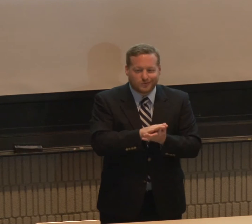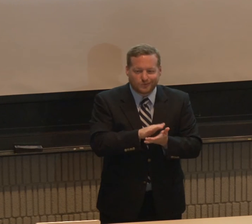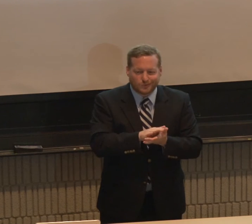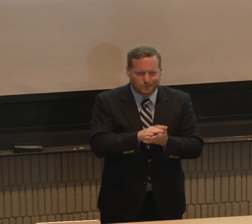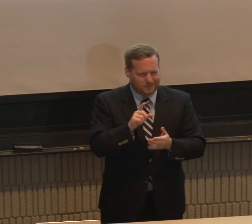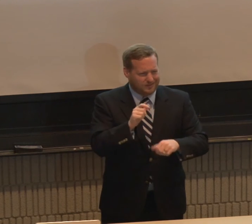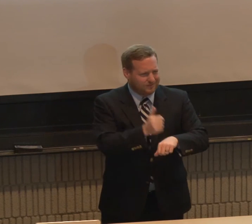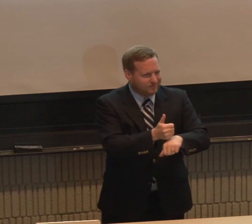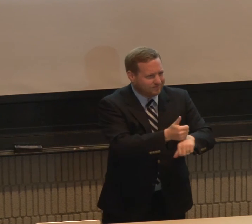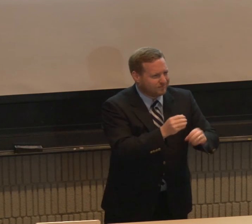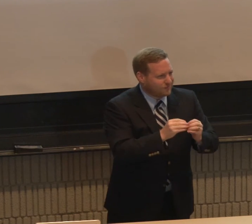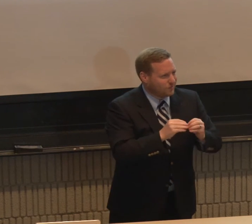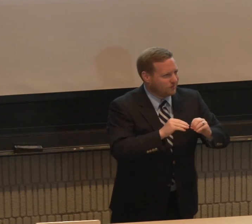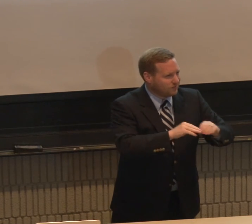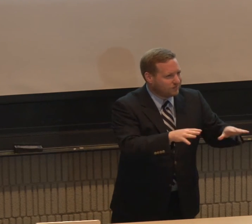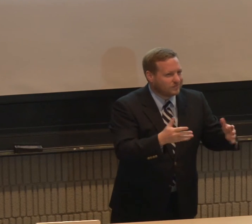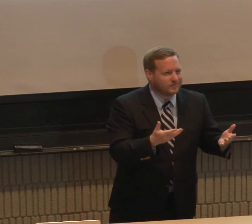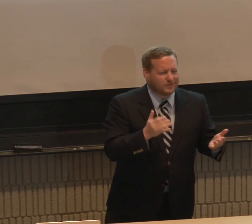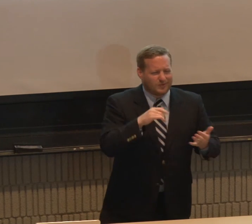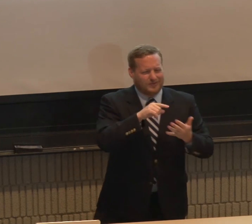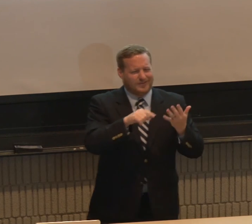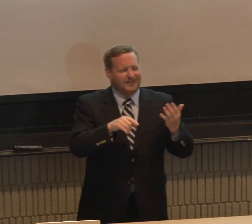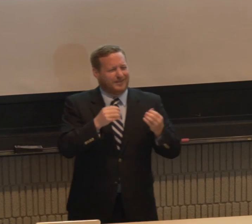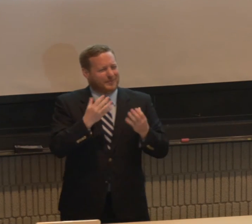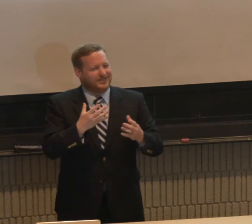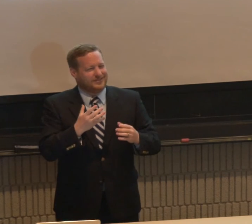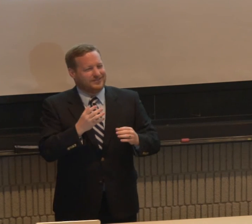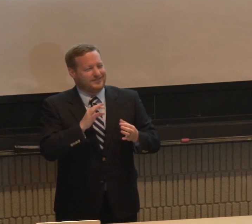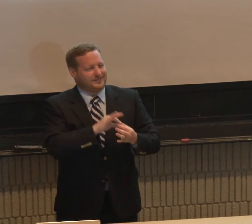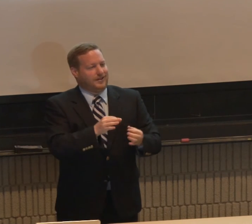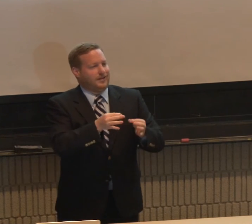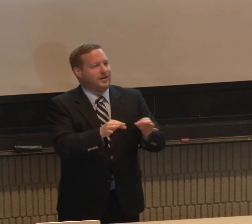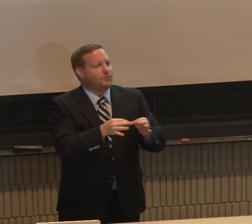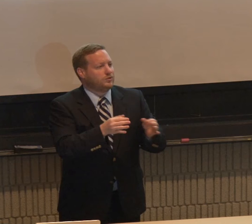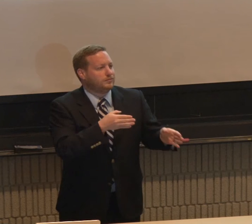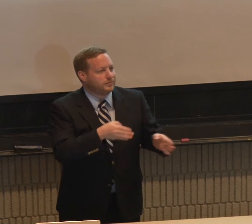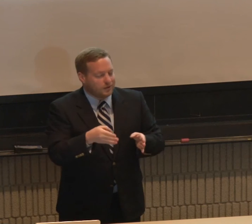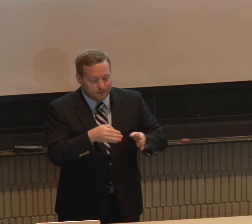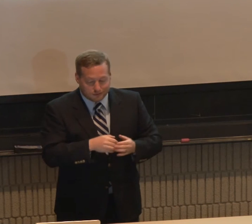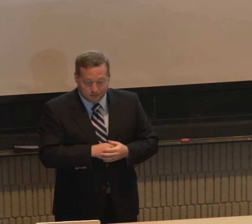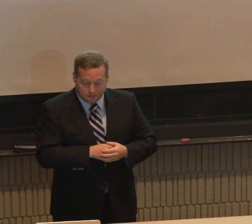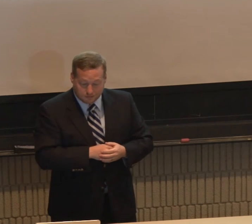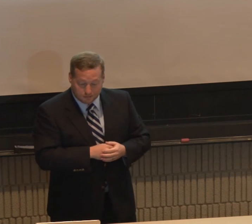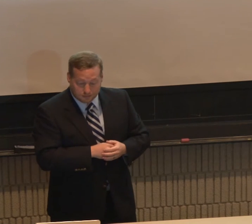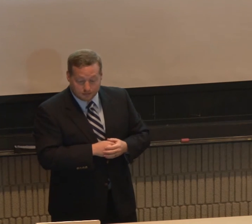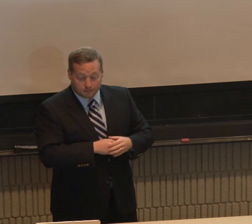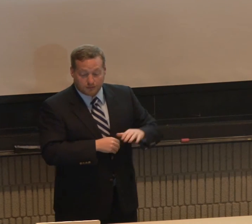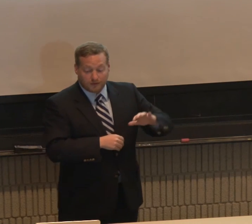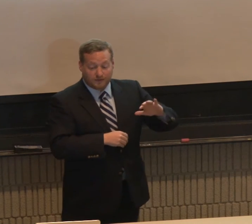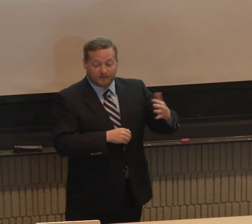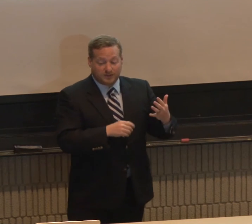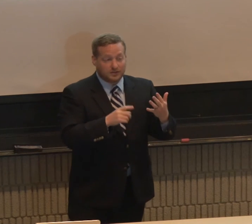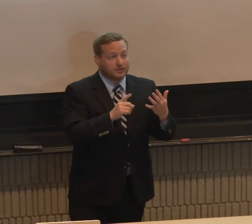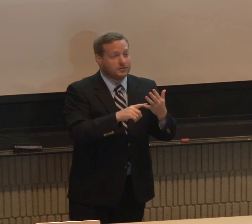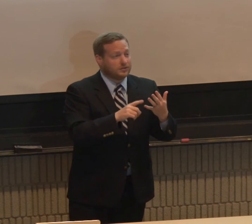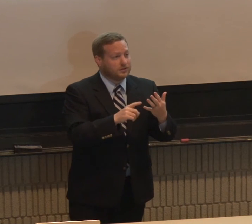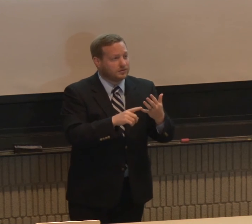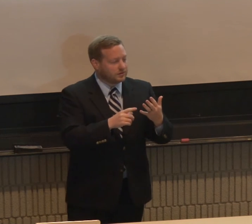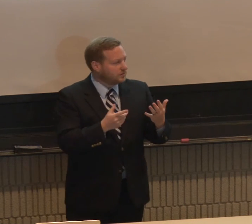own language in school. So I think we need to set up and plan better for sign language and how we're going to expose children to sign